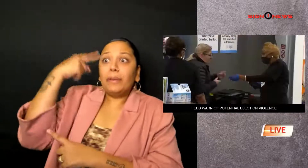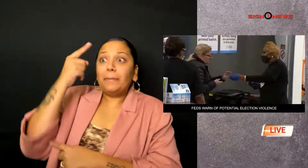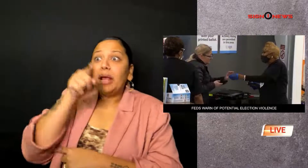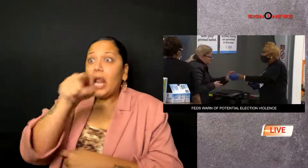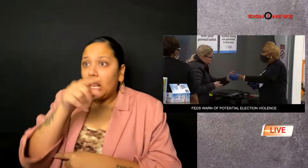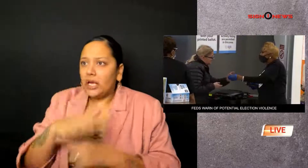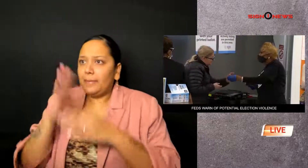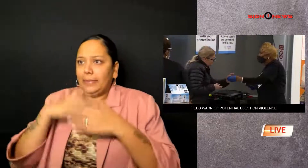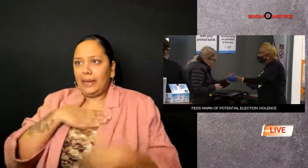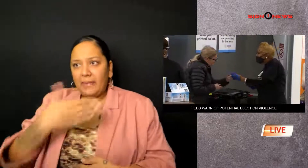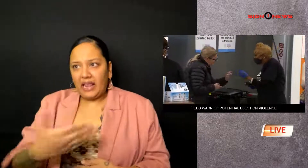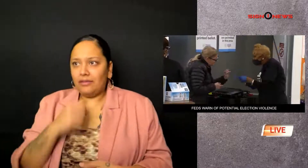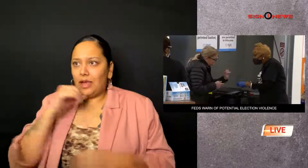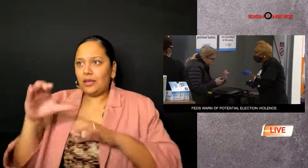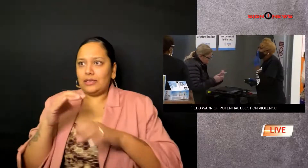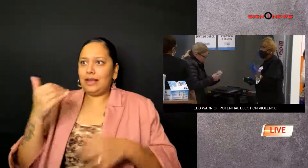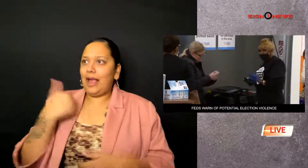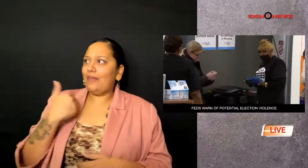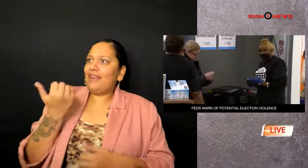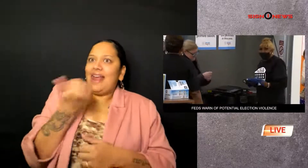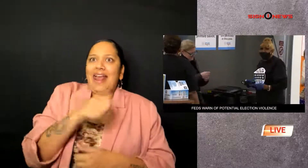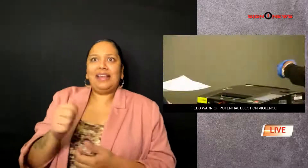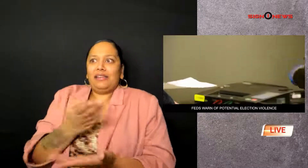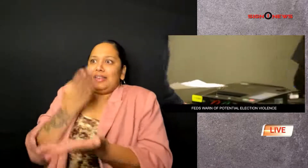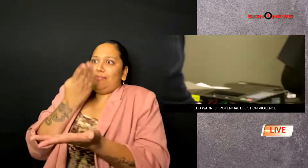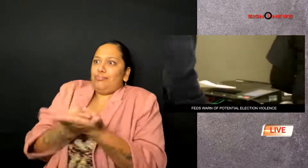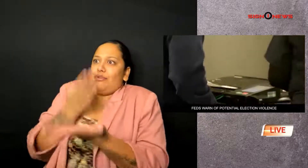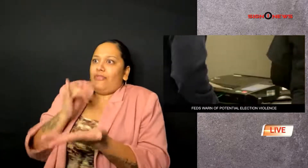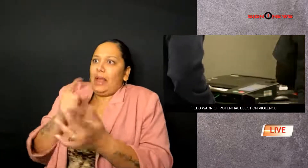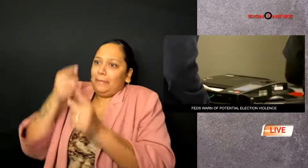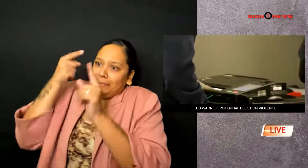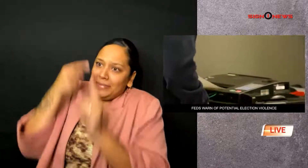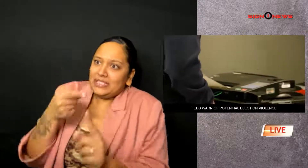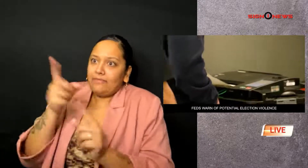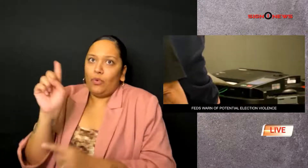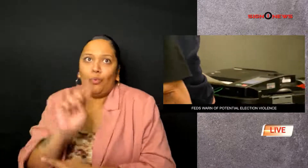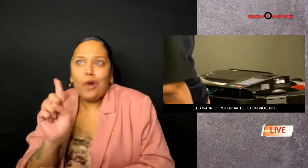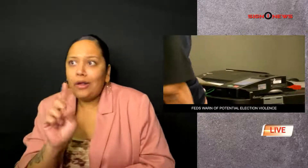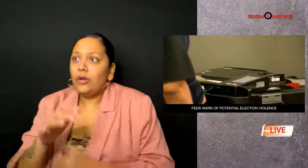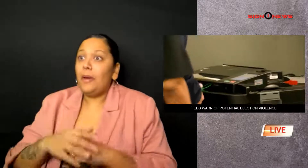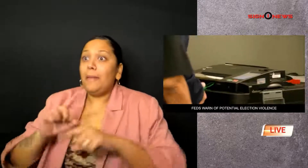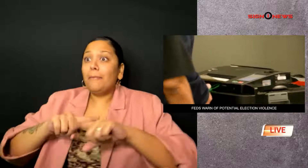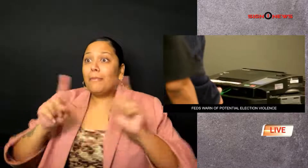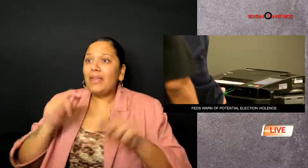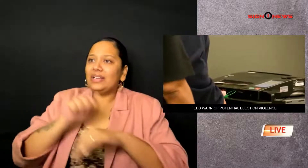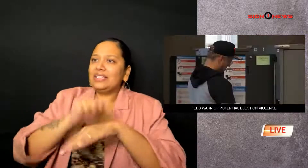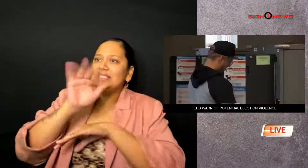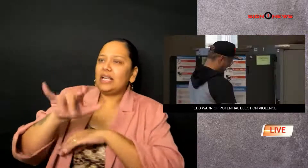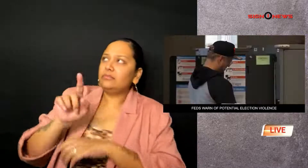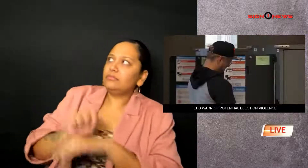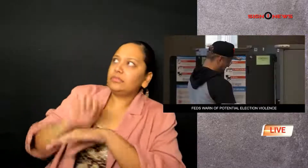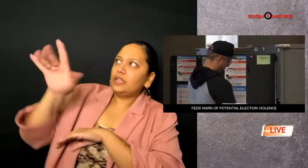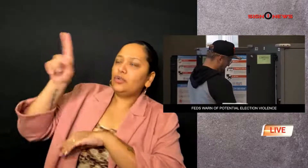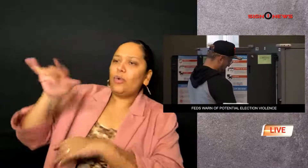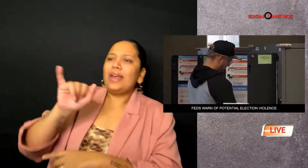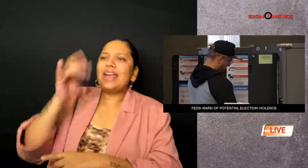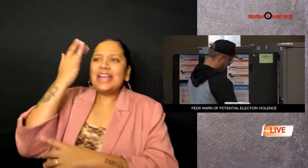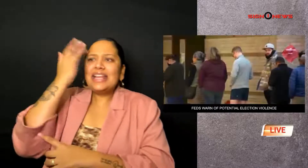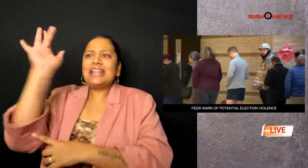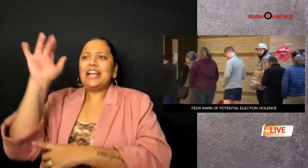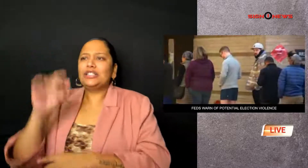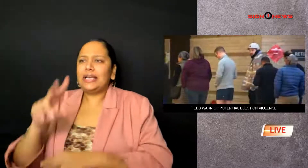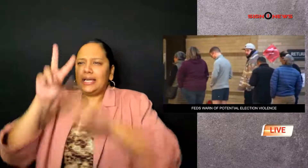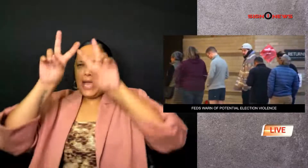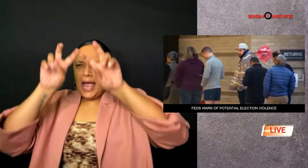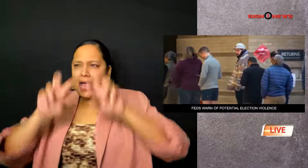The government admits it does not have any credible evidence of a specific attack, but it sent